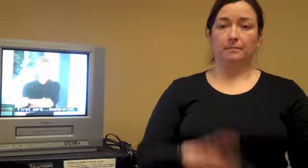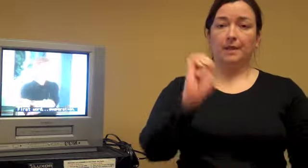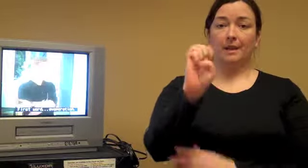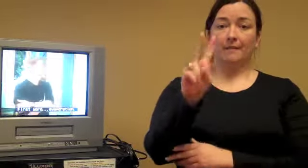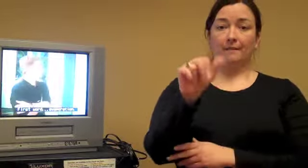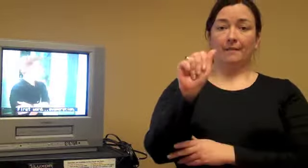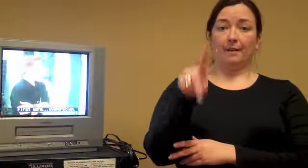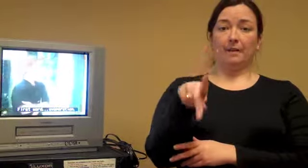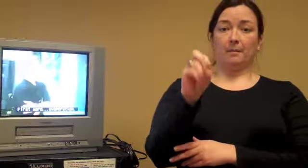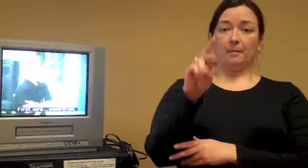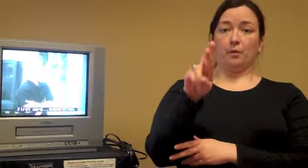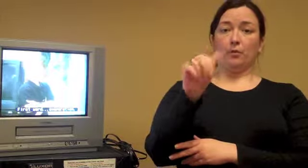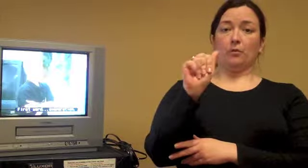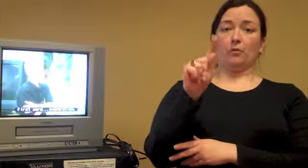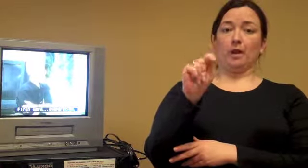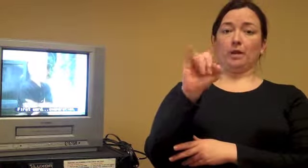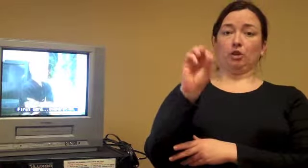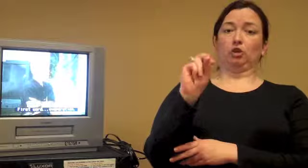evaporation.